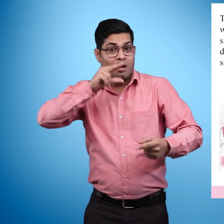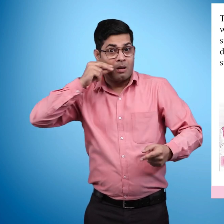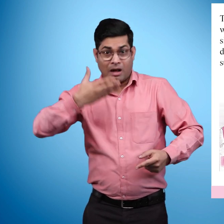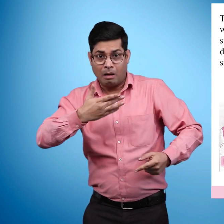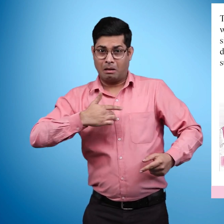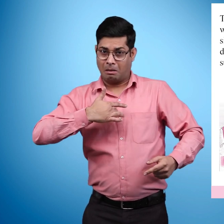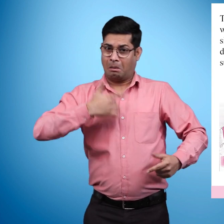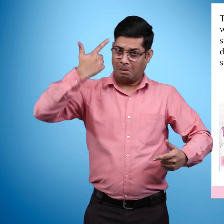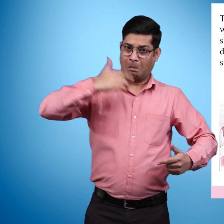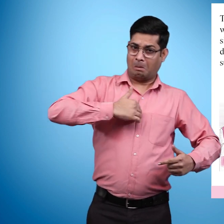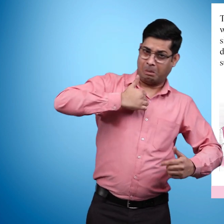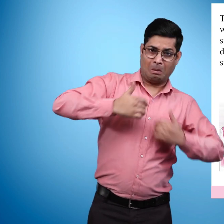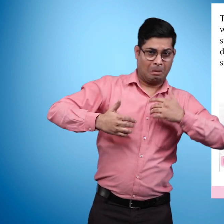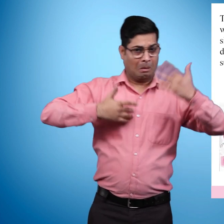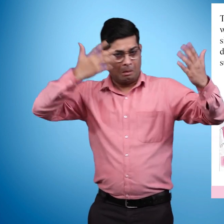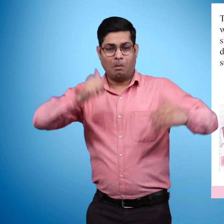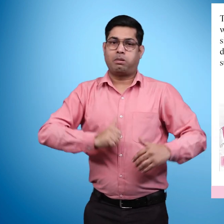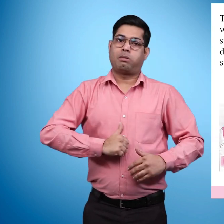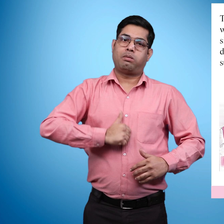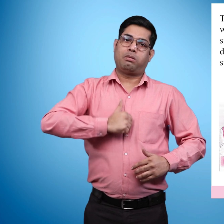He was fond of boasting.